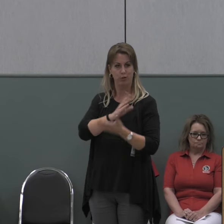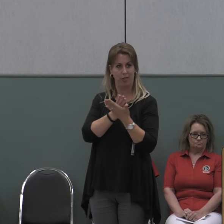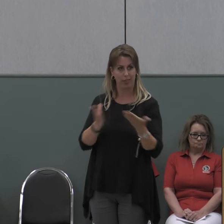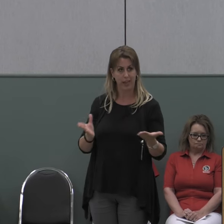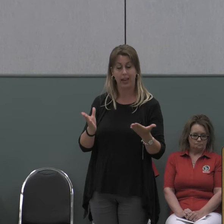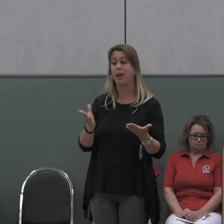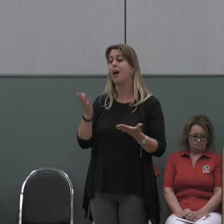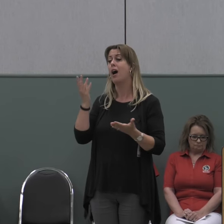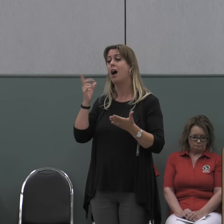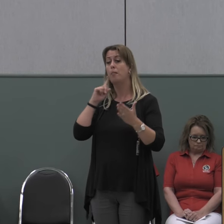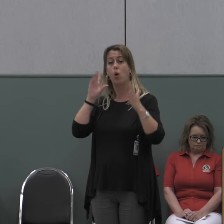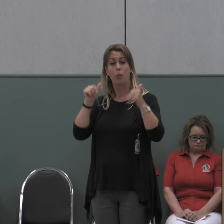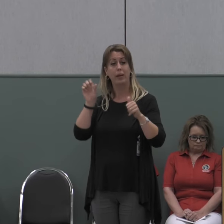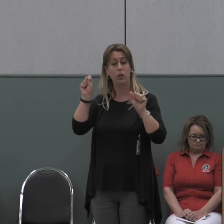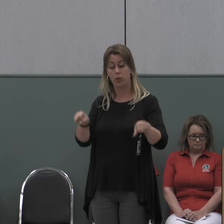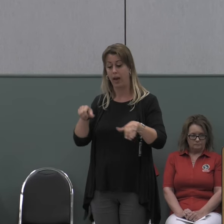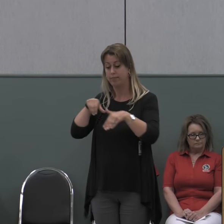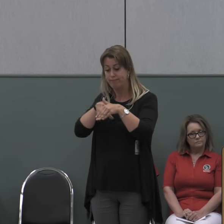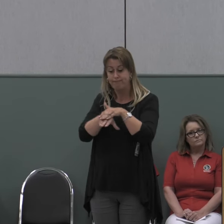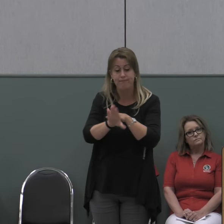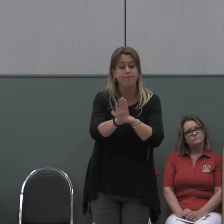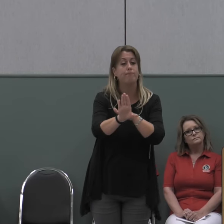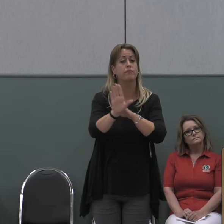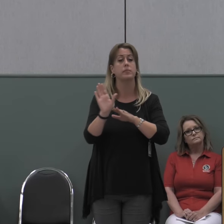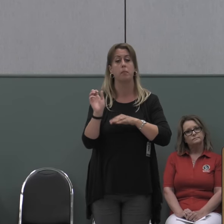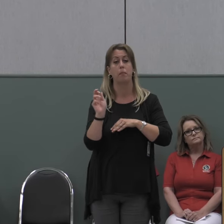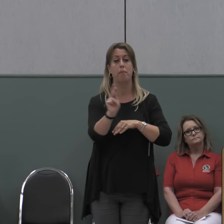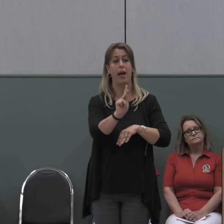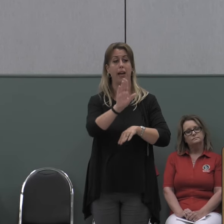into your houses, get you to a state of being